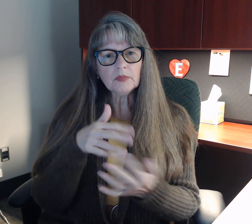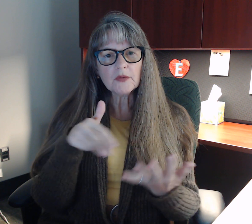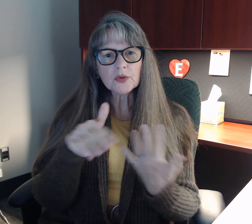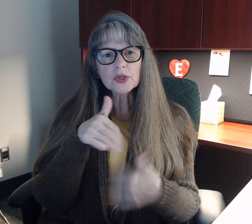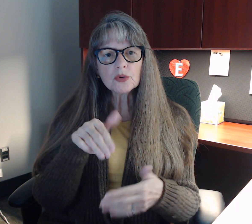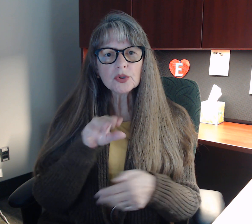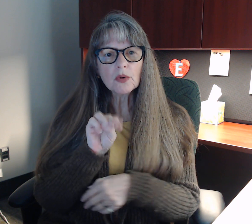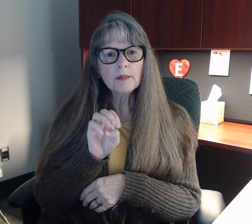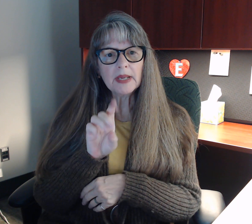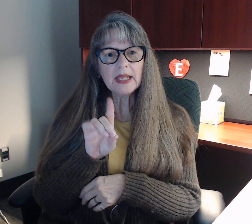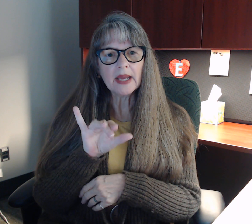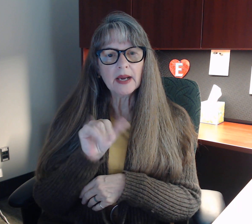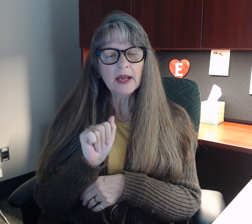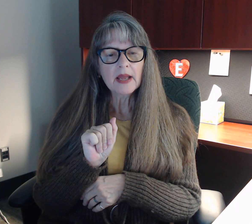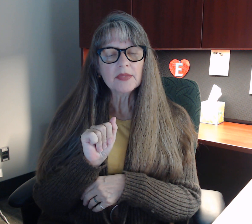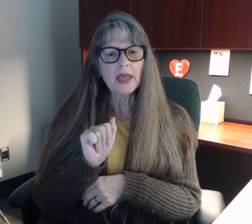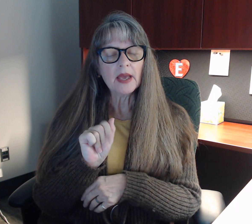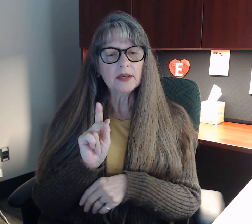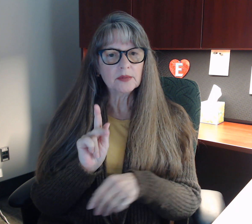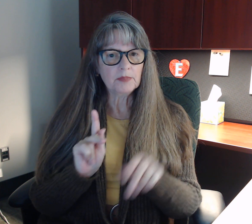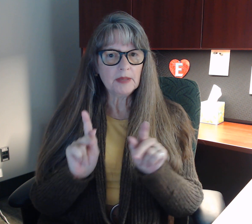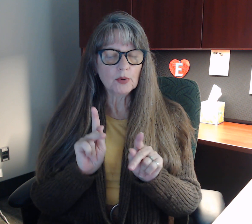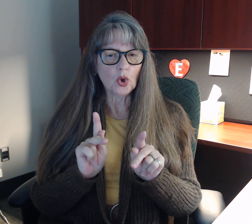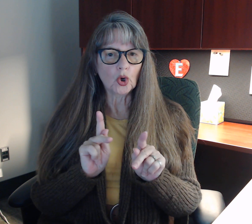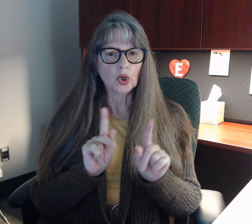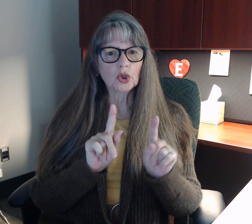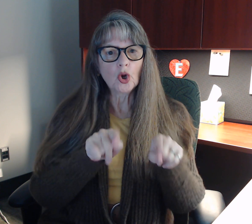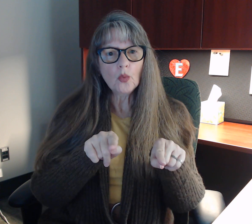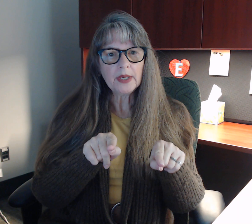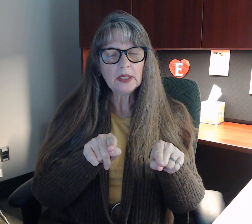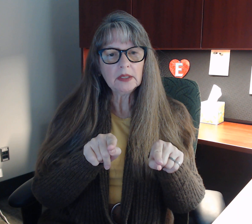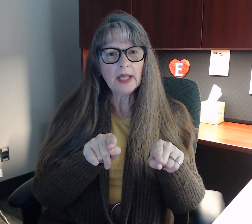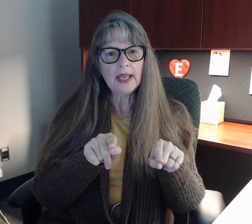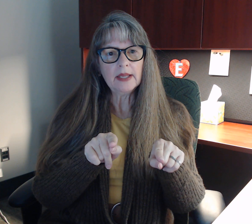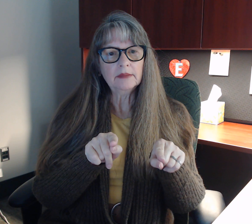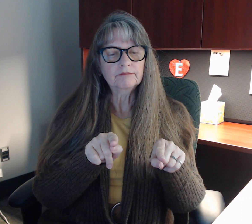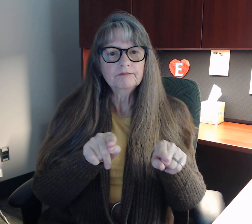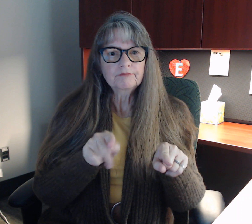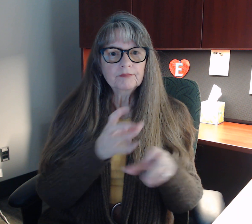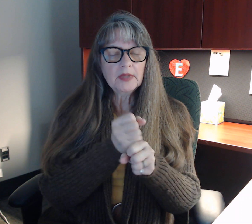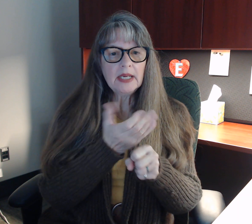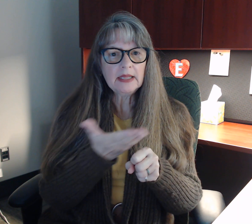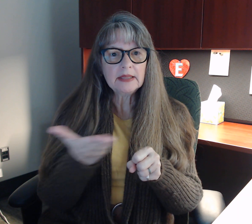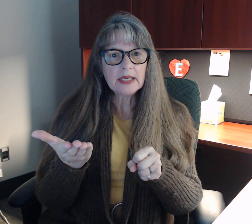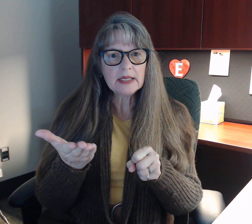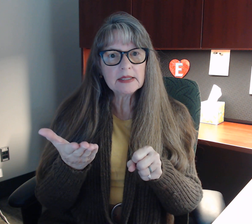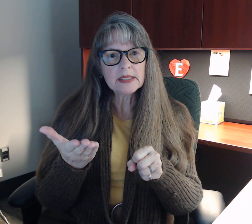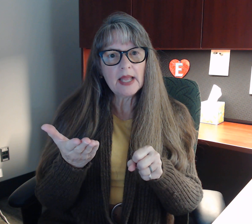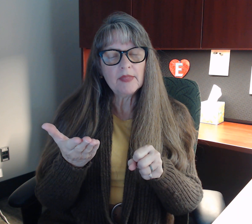for social media that people are going and getting things, and then